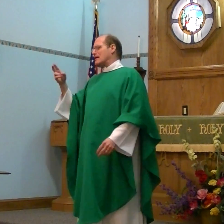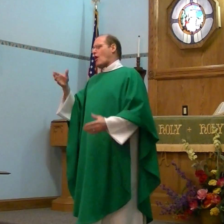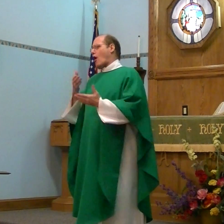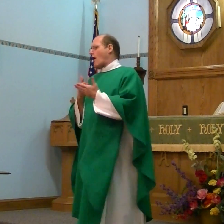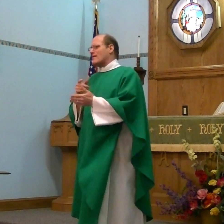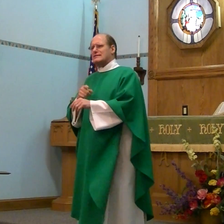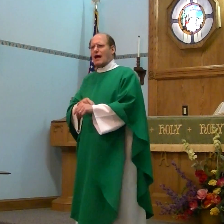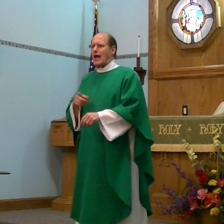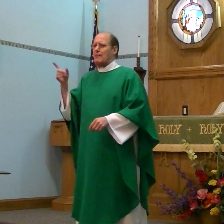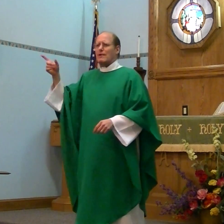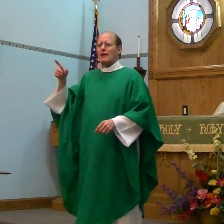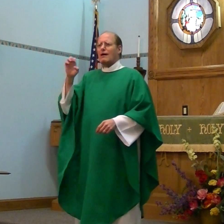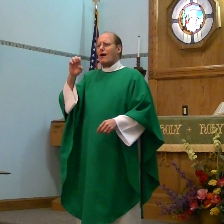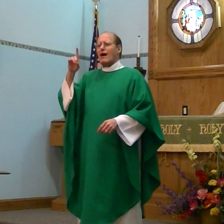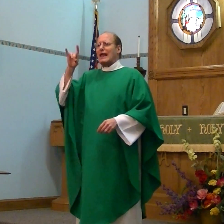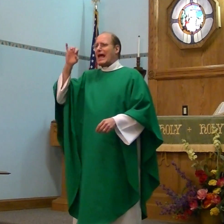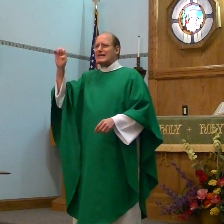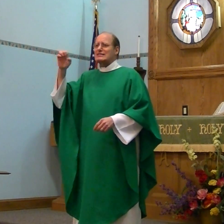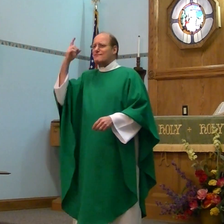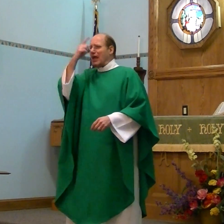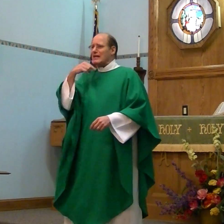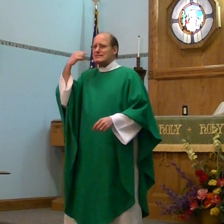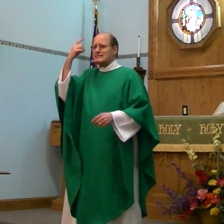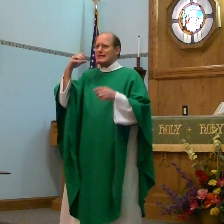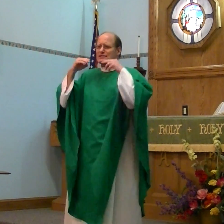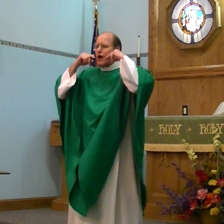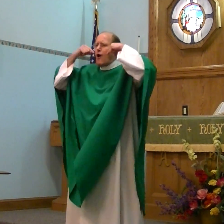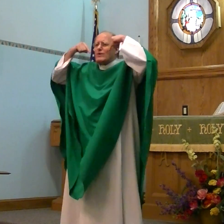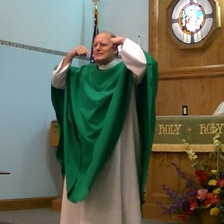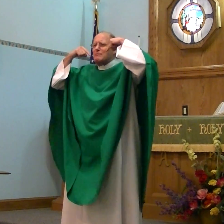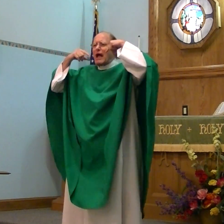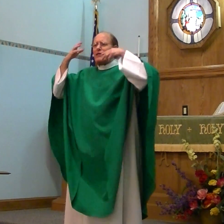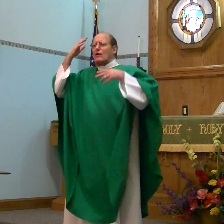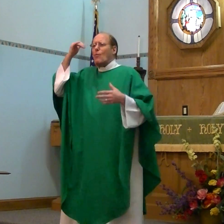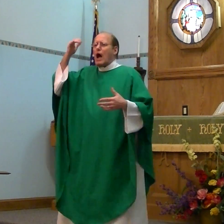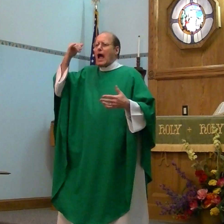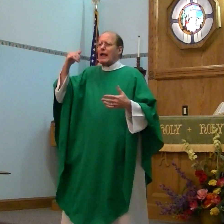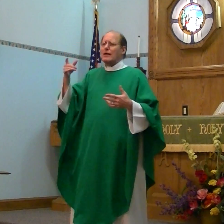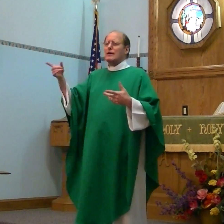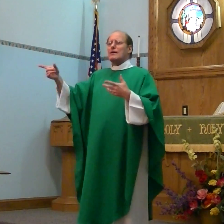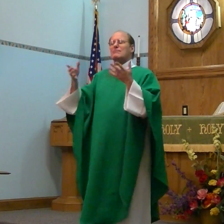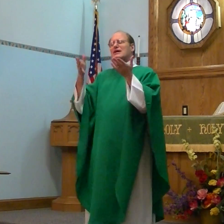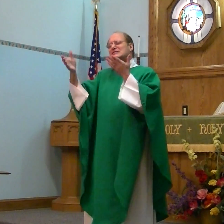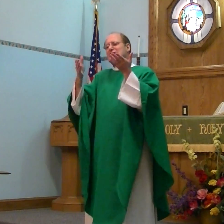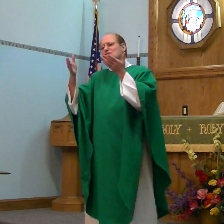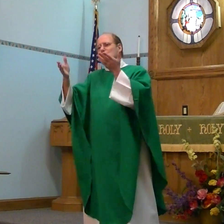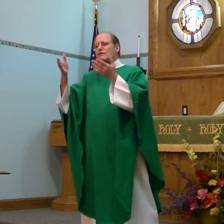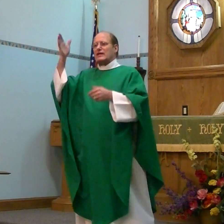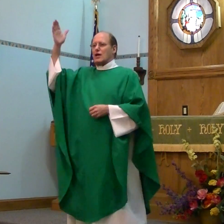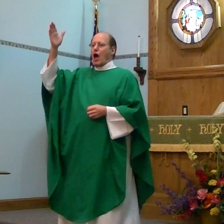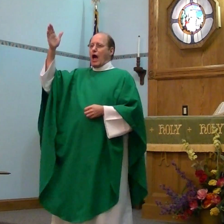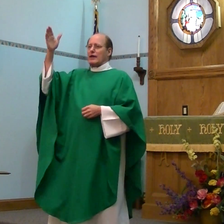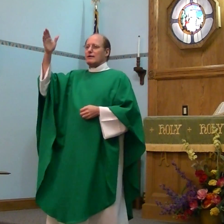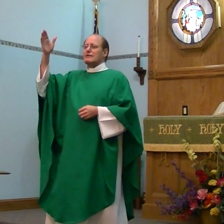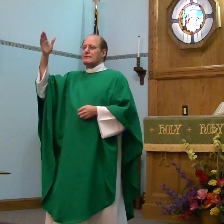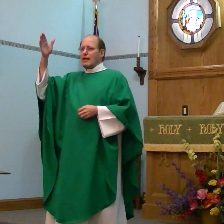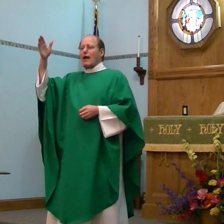all the time on Eddie's face is always smiling. Why? Because he is serving God. Yeah.